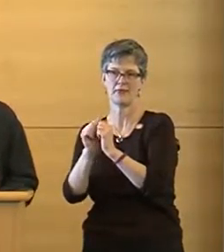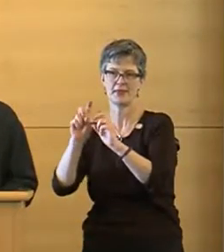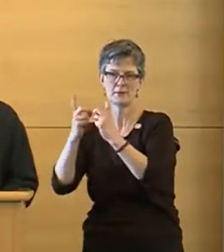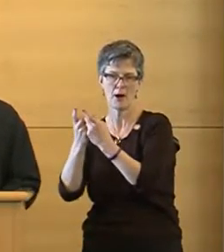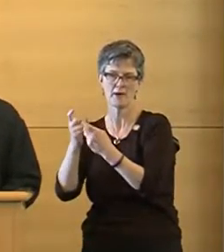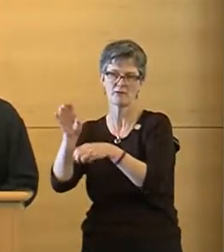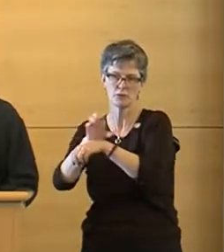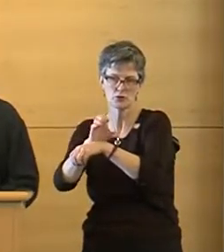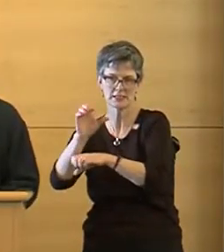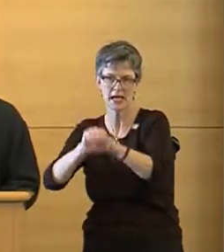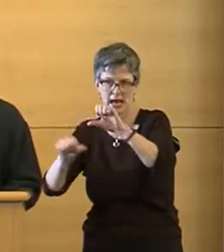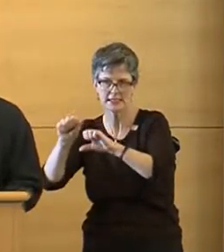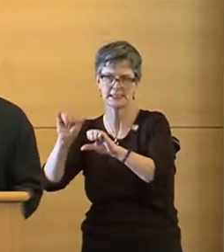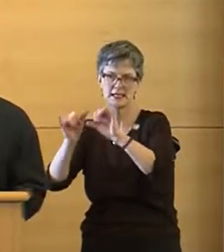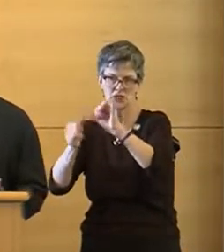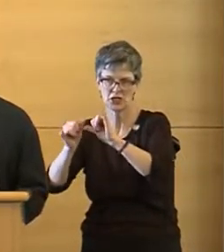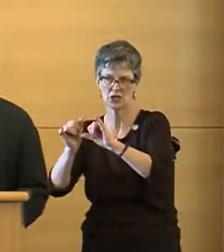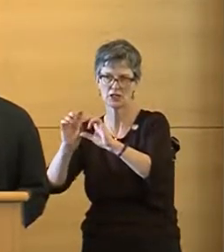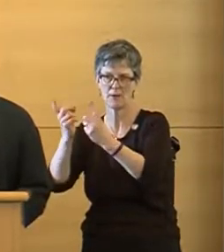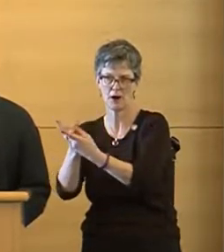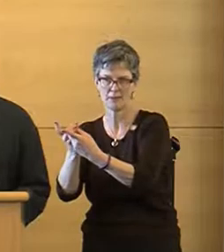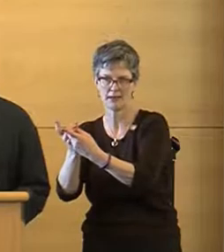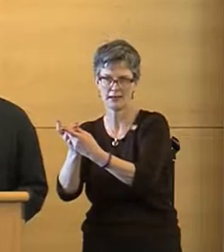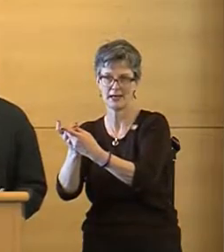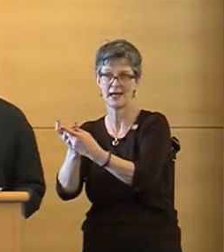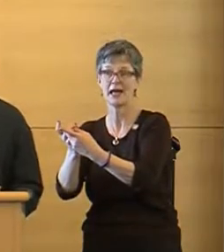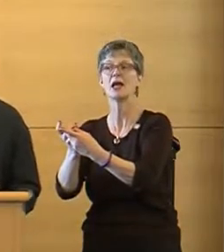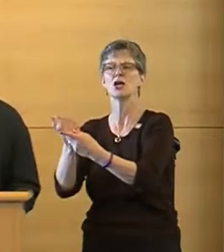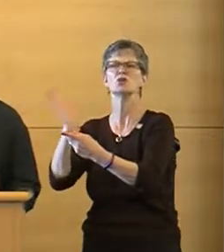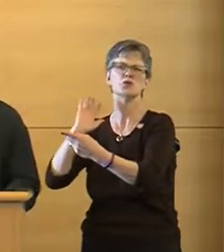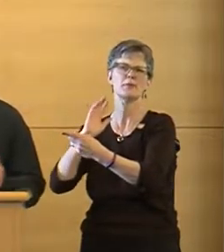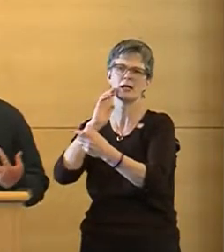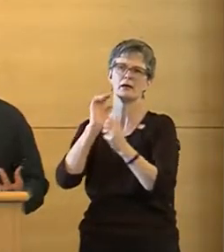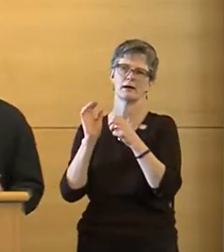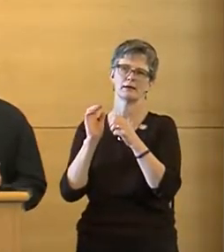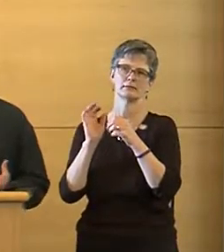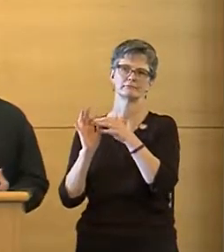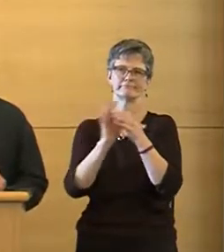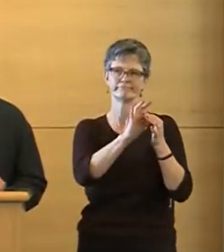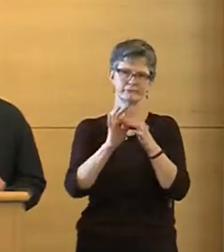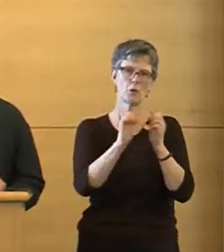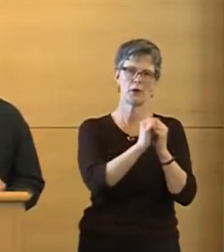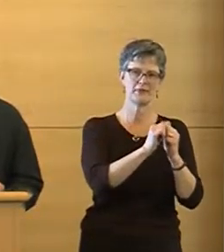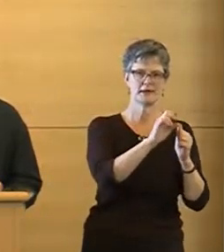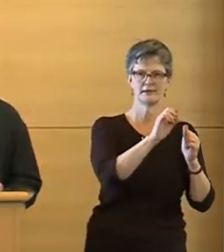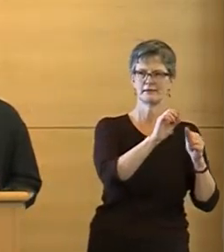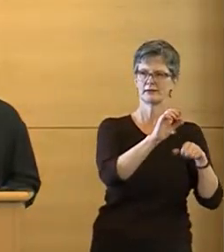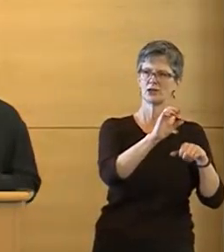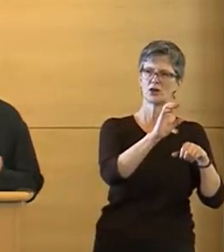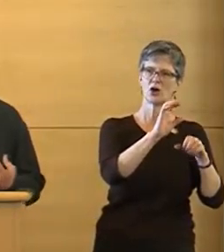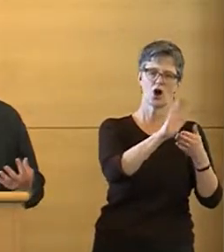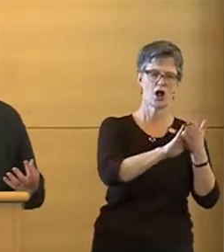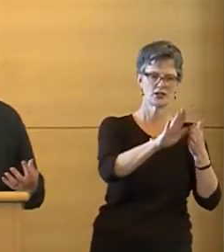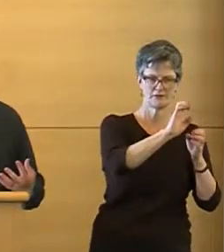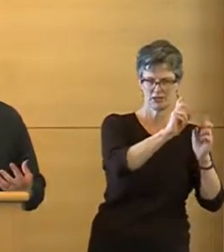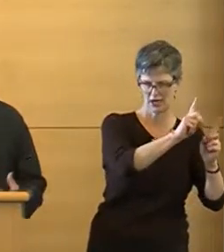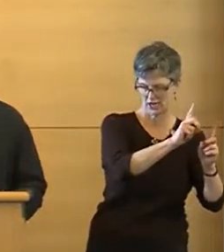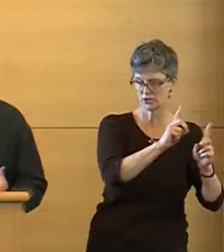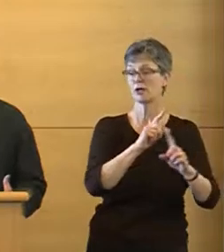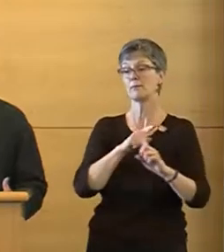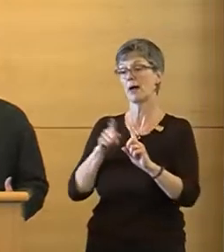But it is a group within UWIT that partners with the College of